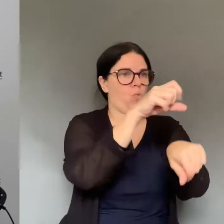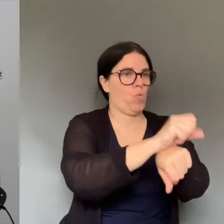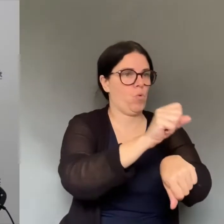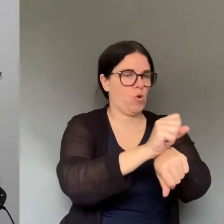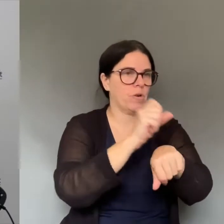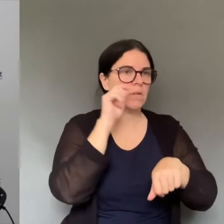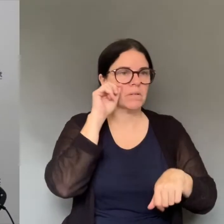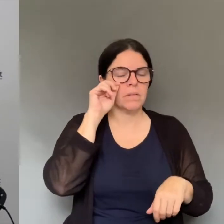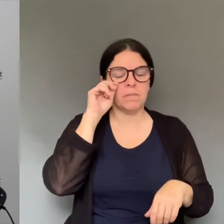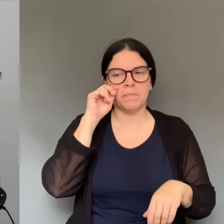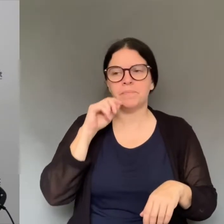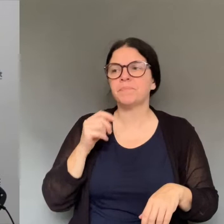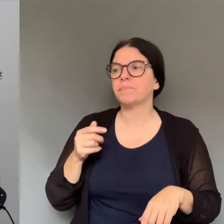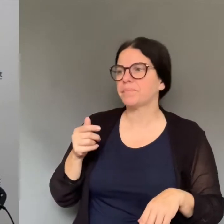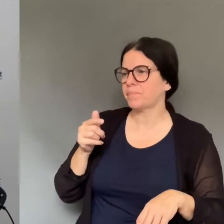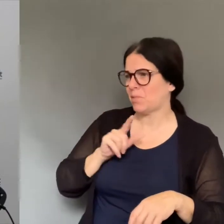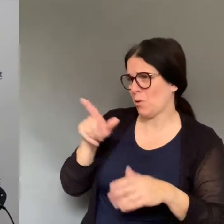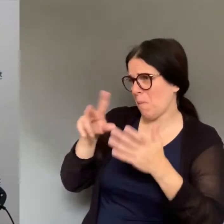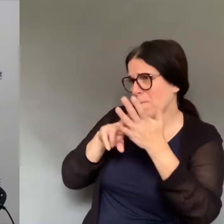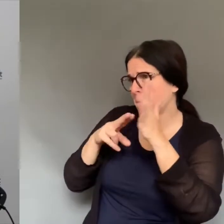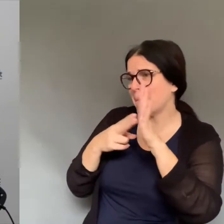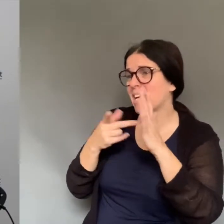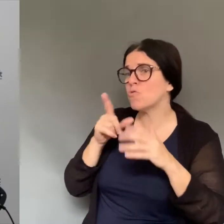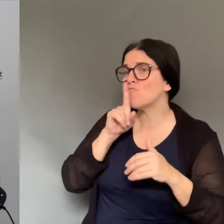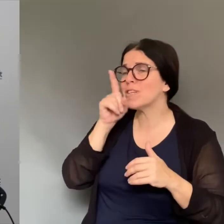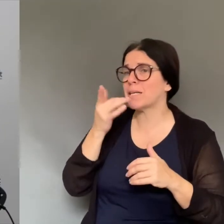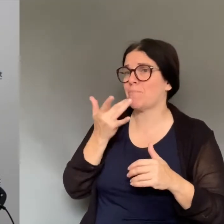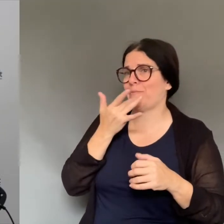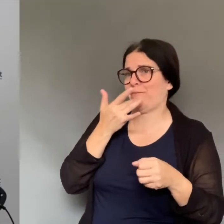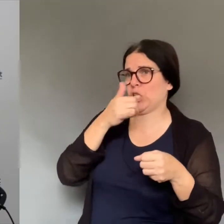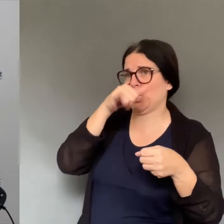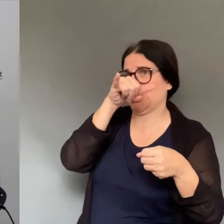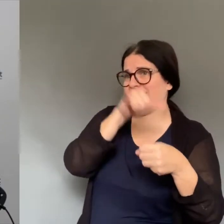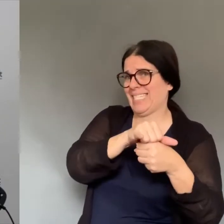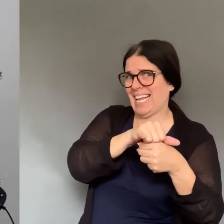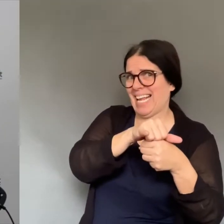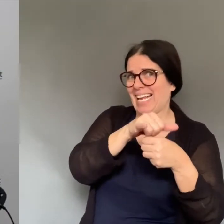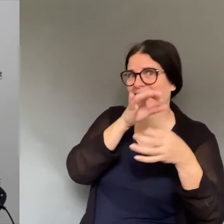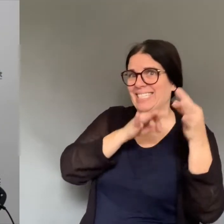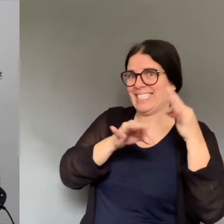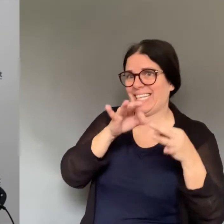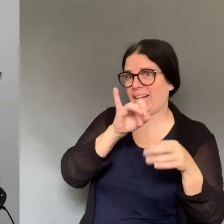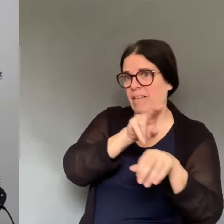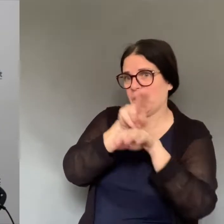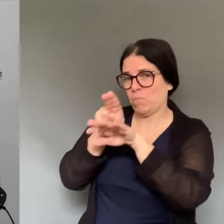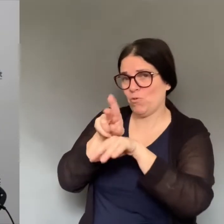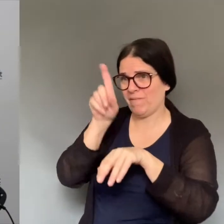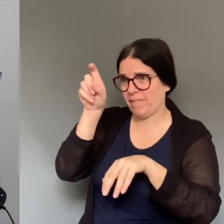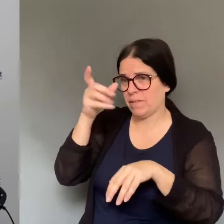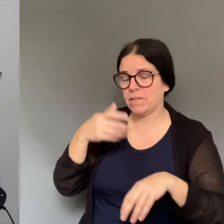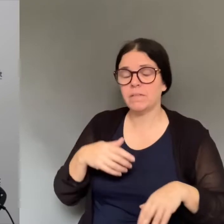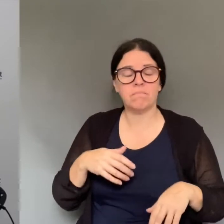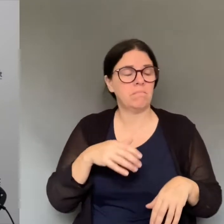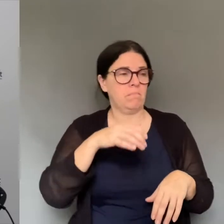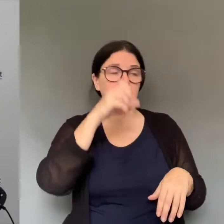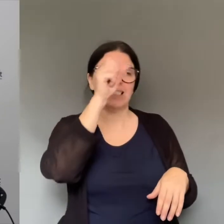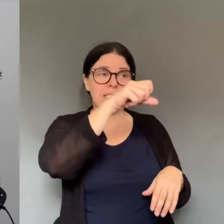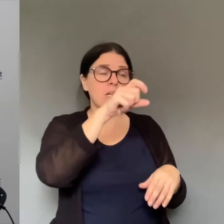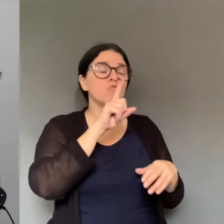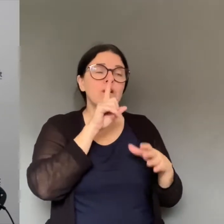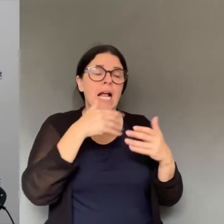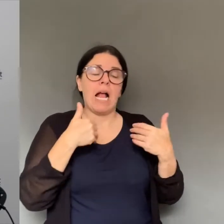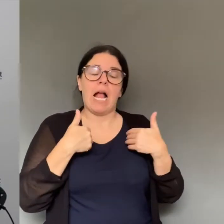are there for good reason, and they are familiar with that environment. Many of these individuals may have issues